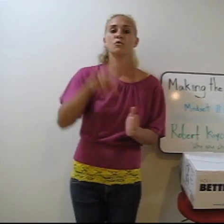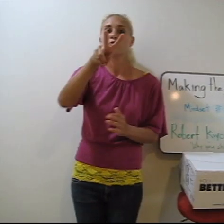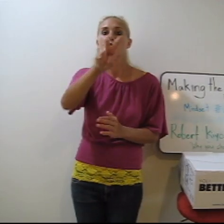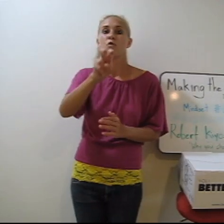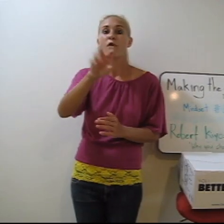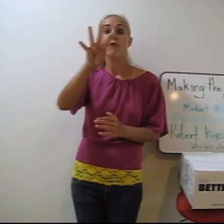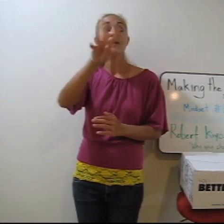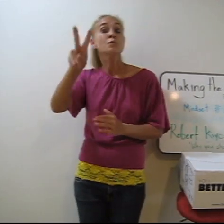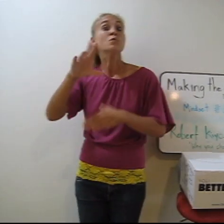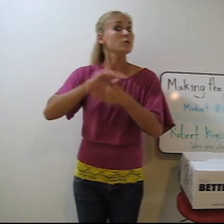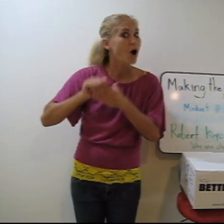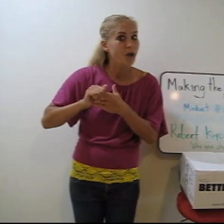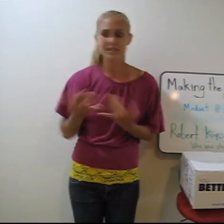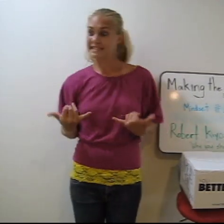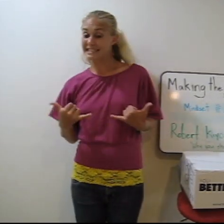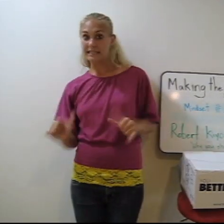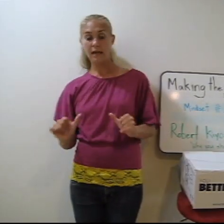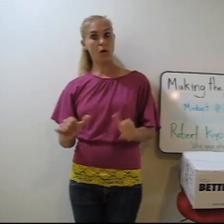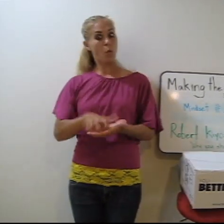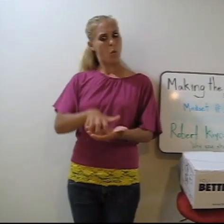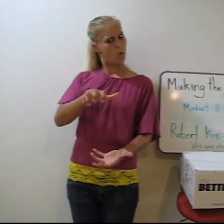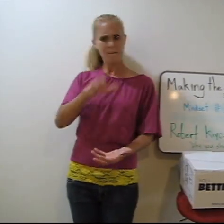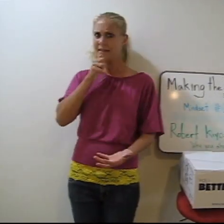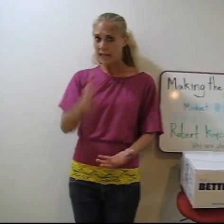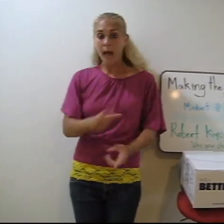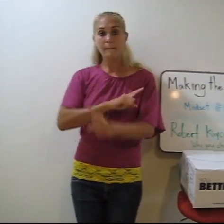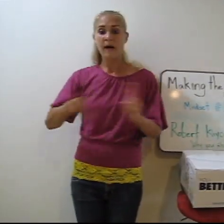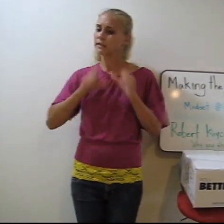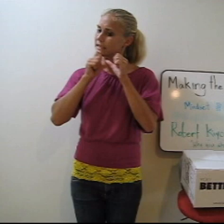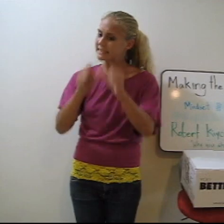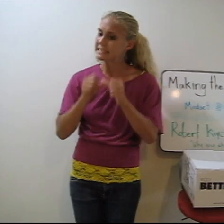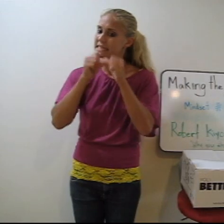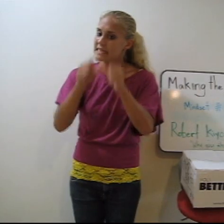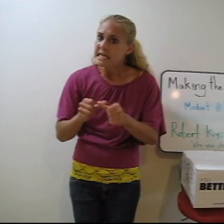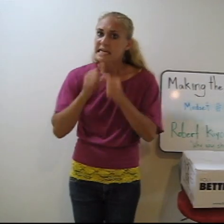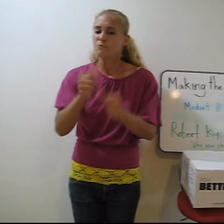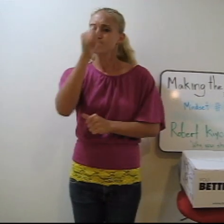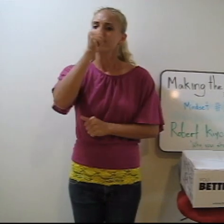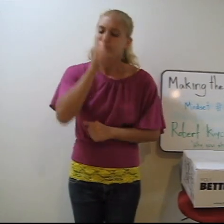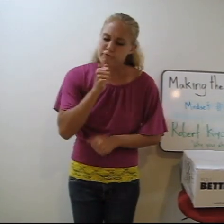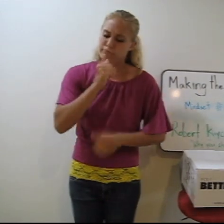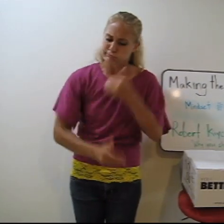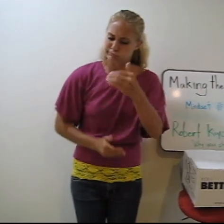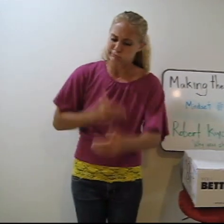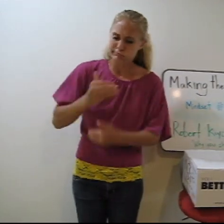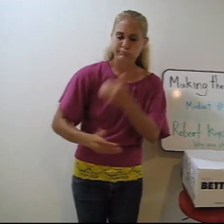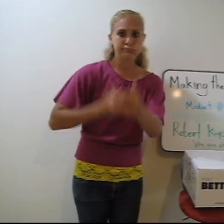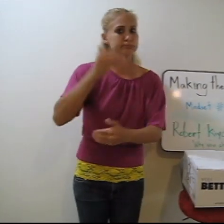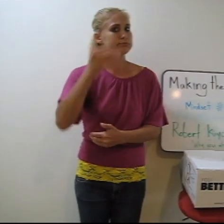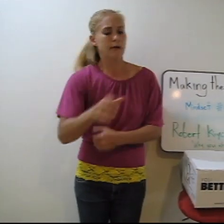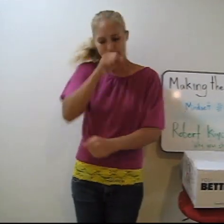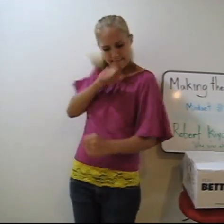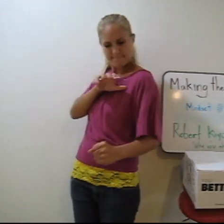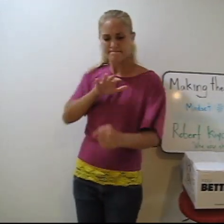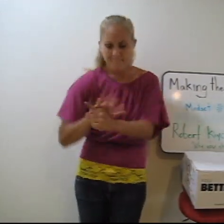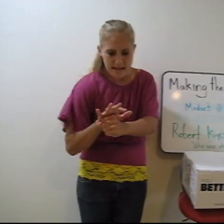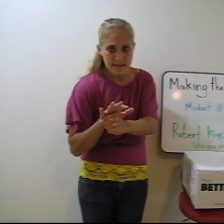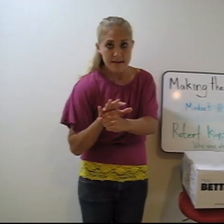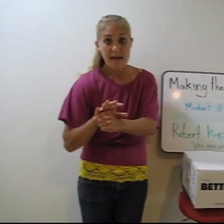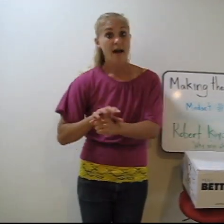$5,242. Still, no fortune. But if you stick with it through patience, consistency, and commitment, on day